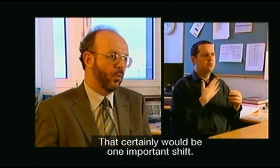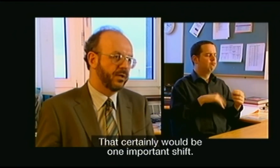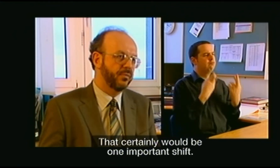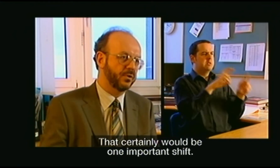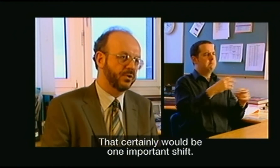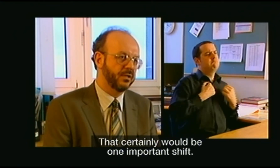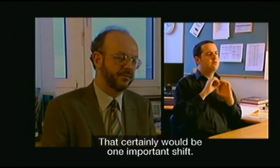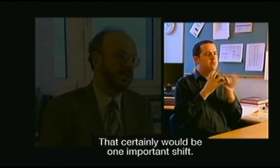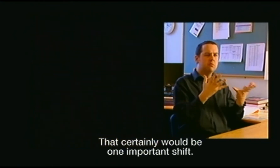one important shift.